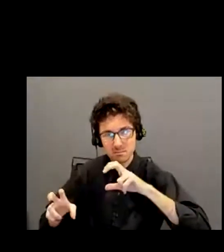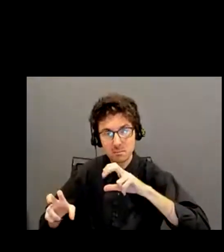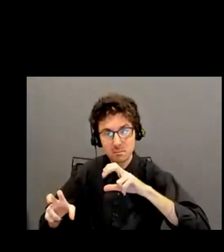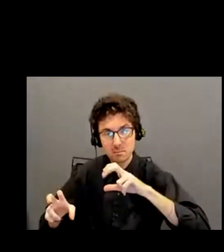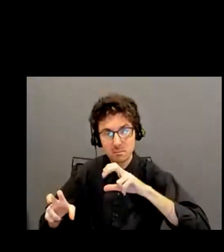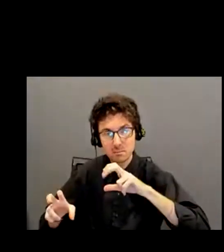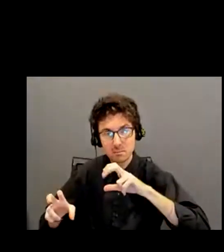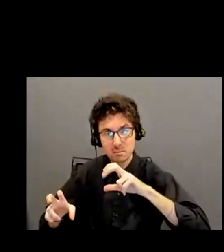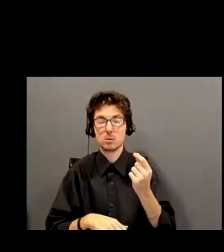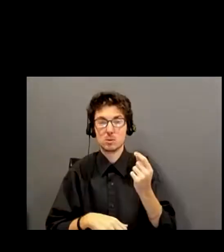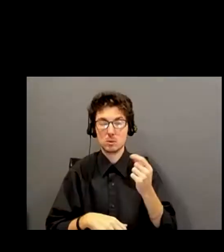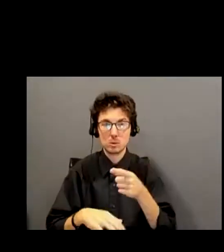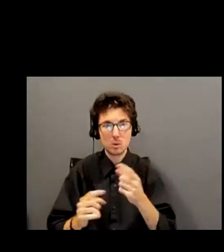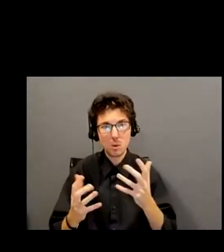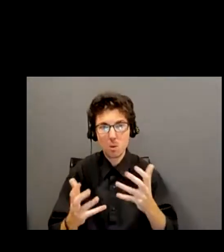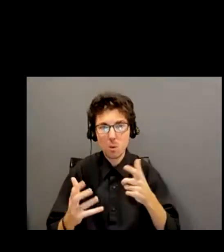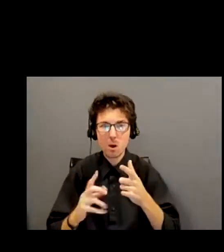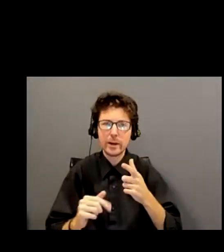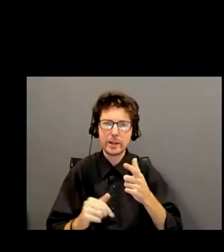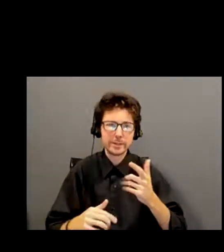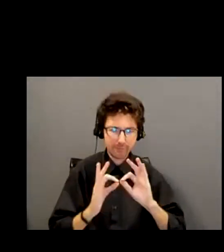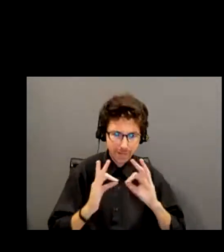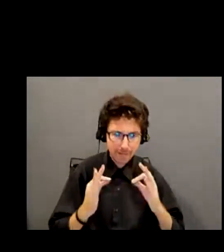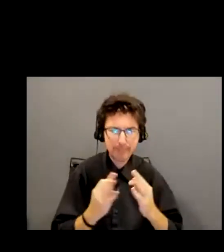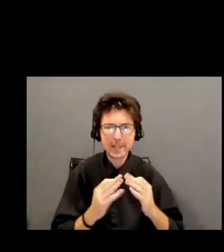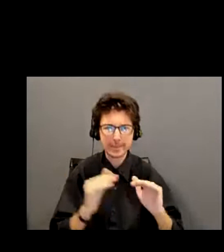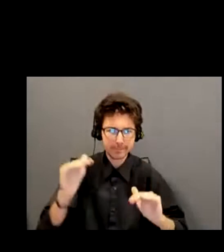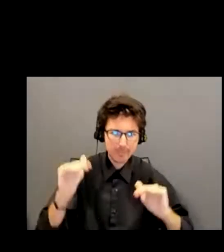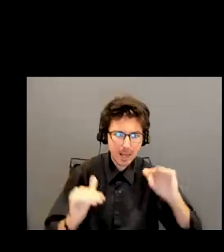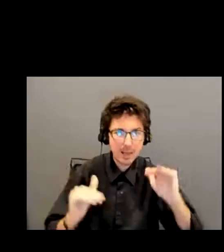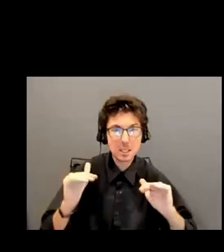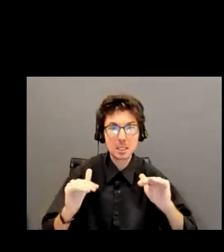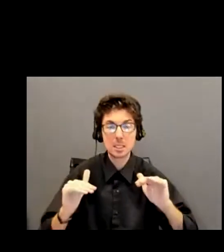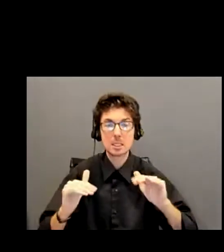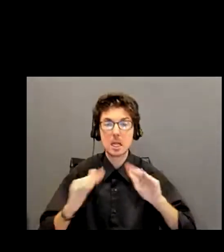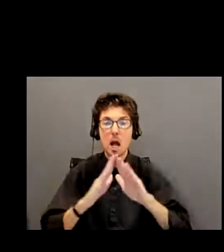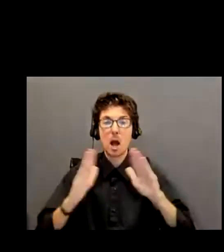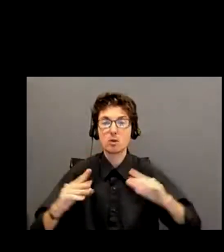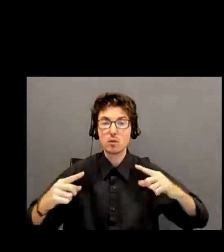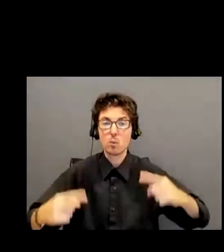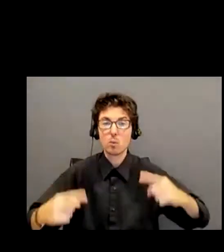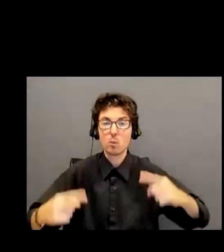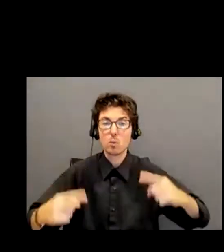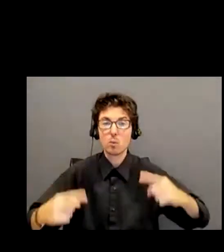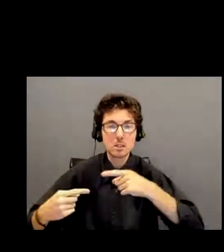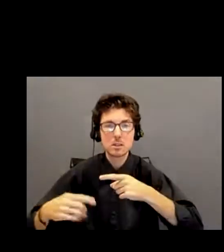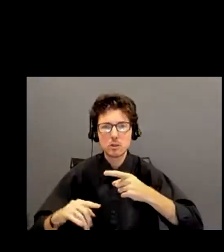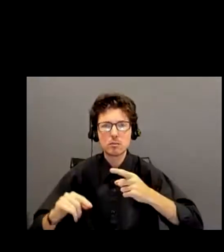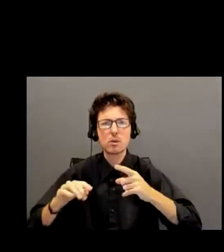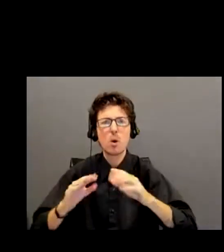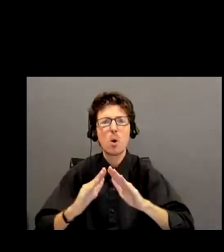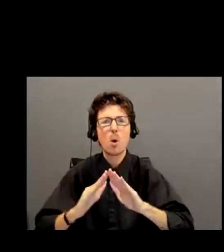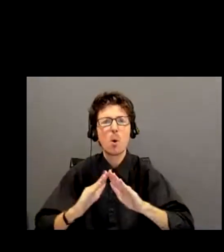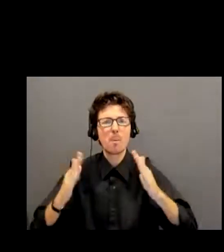reinstate that familial balance. House of Ease operates open houses all over Israel. In